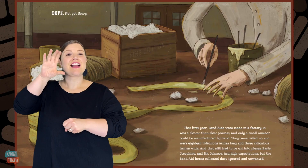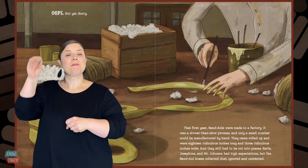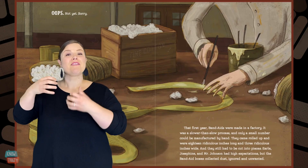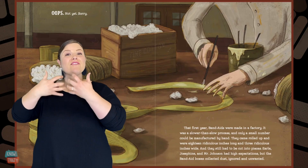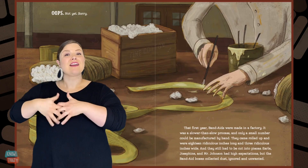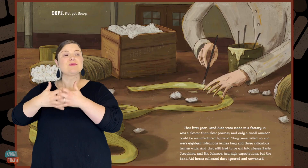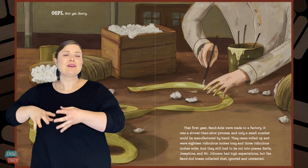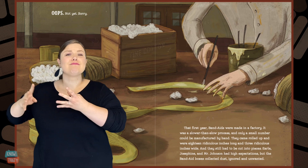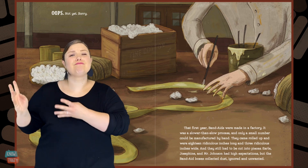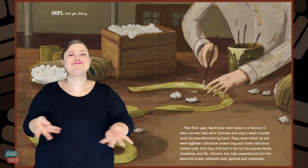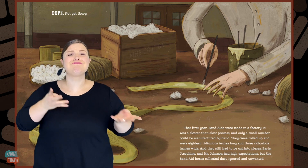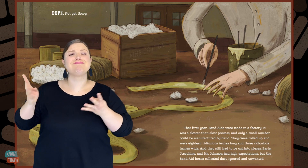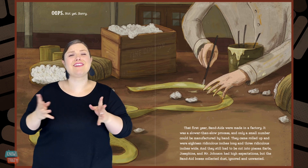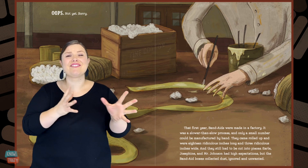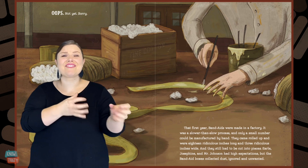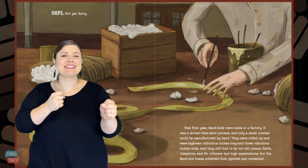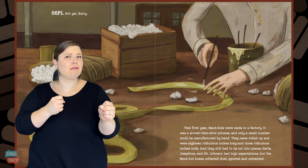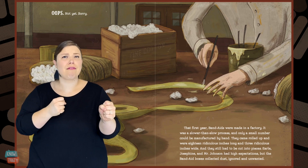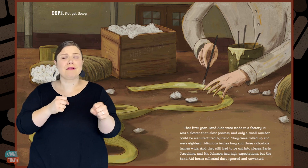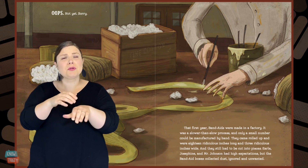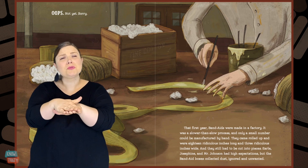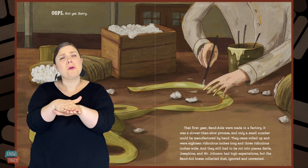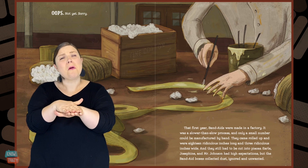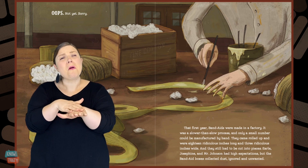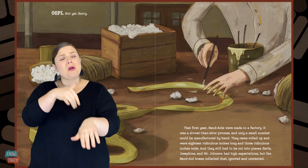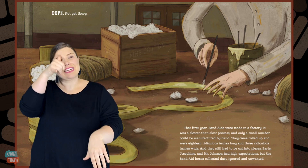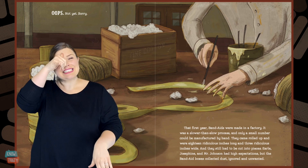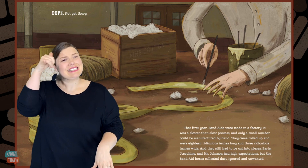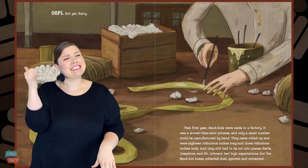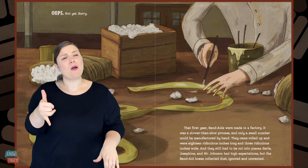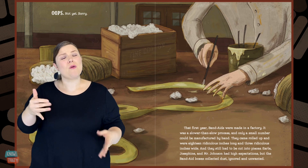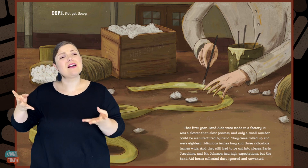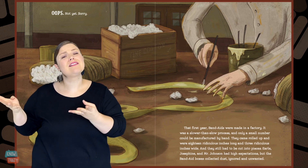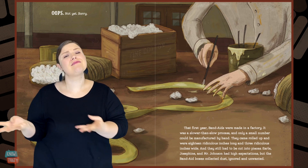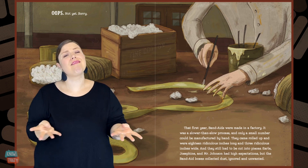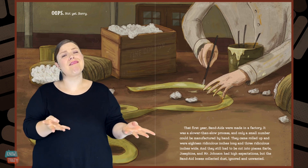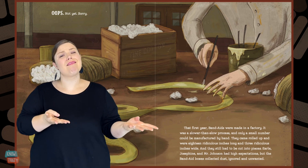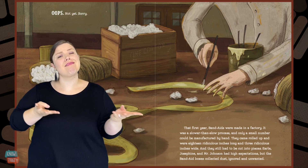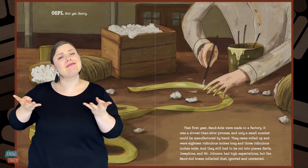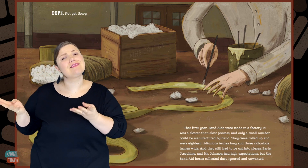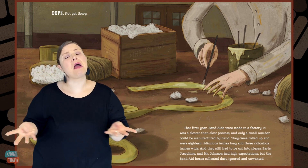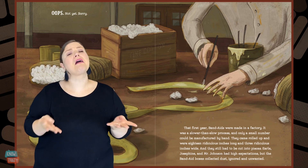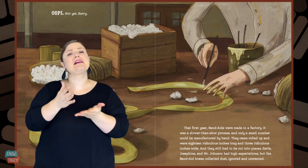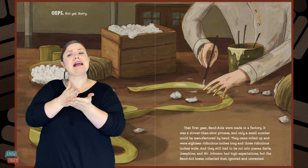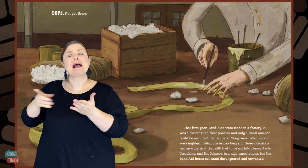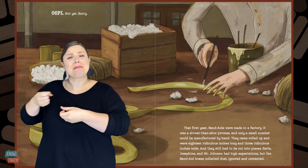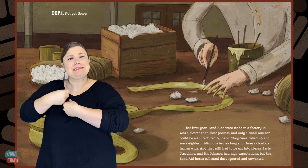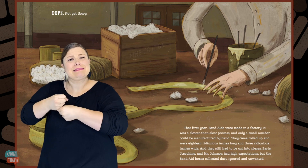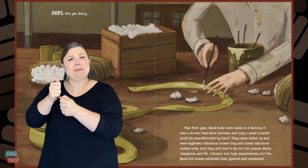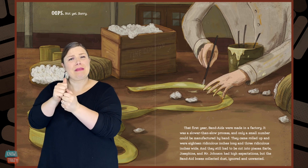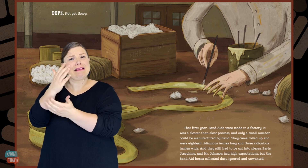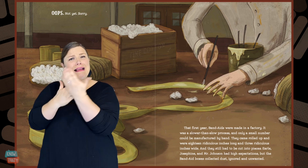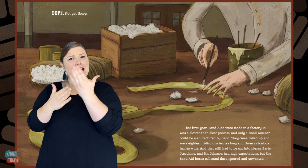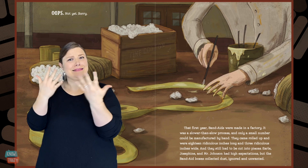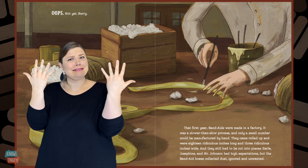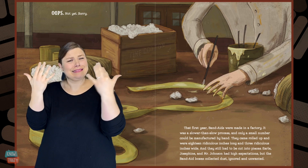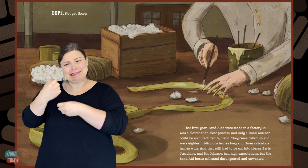That first year, Band-Aids were made in a factory. It was a slower than slow process, and